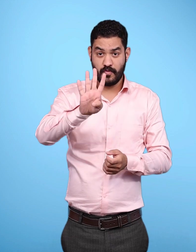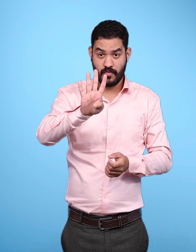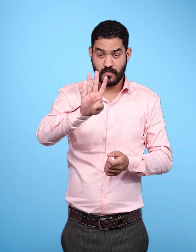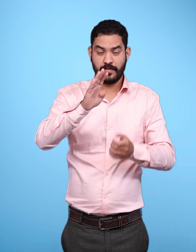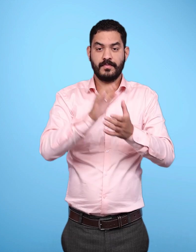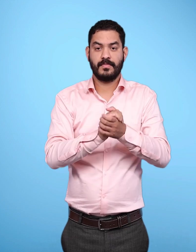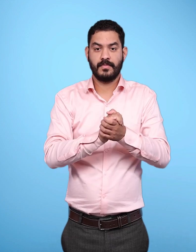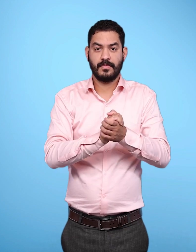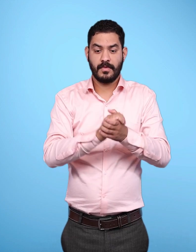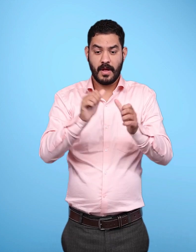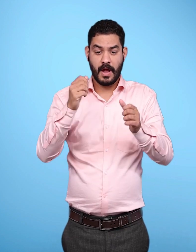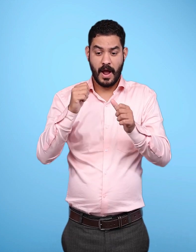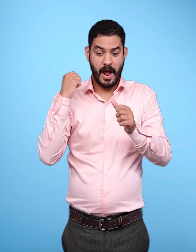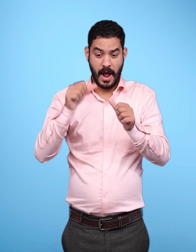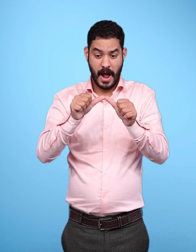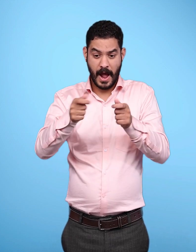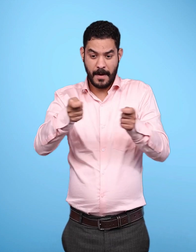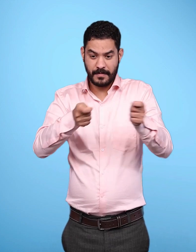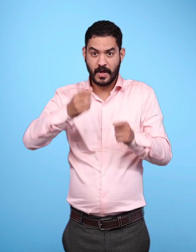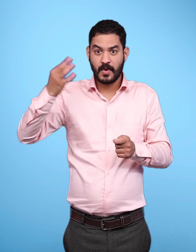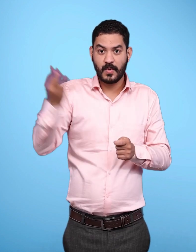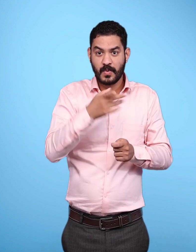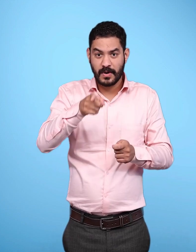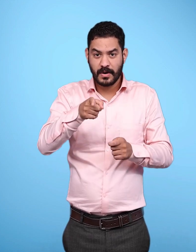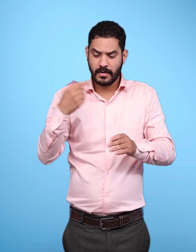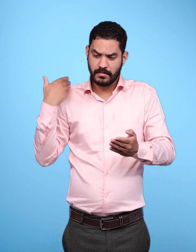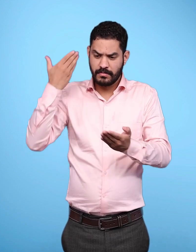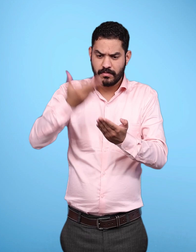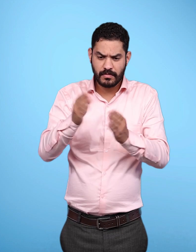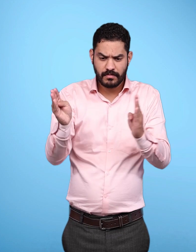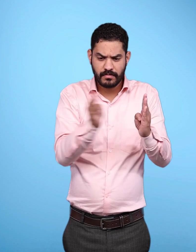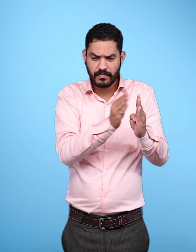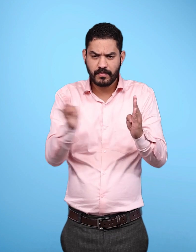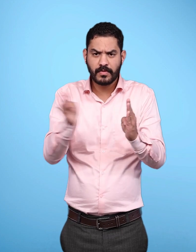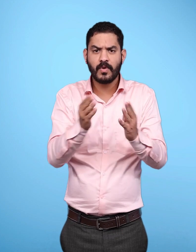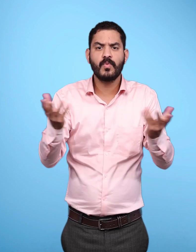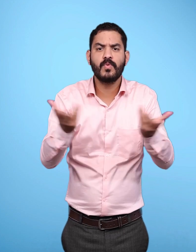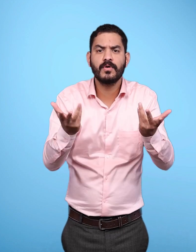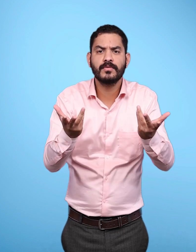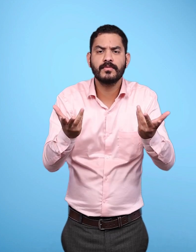4. What were the new administrative arrangements during this period?